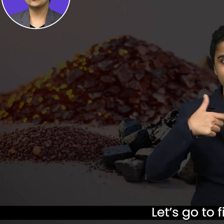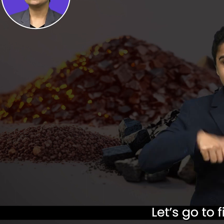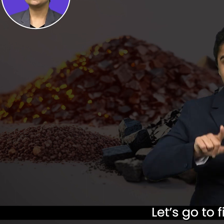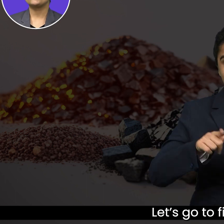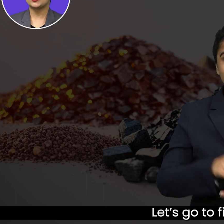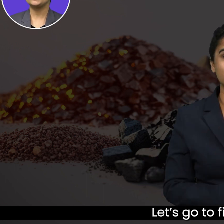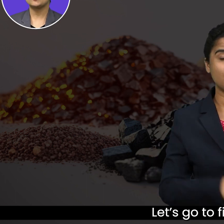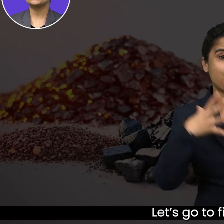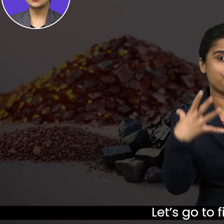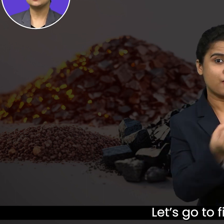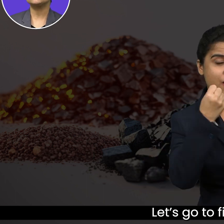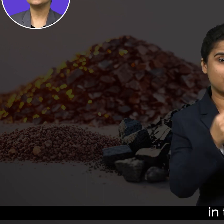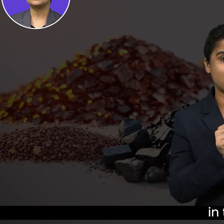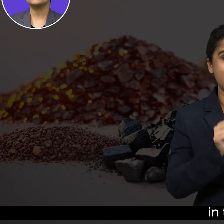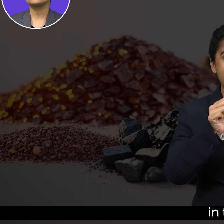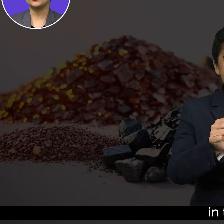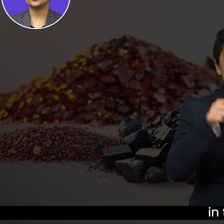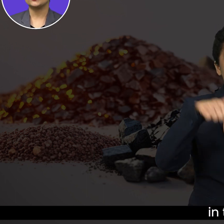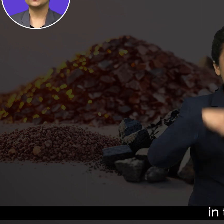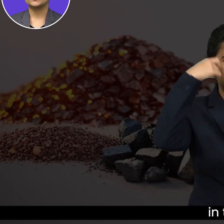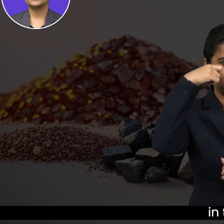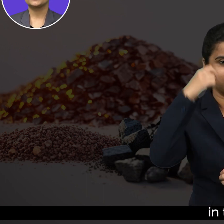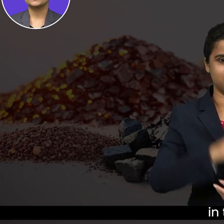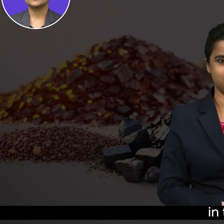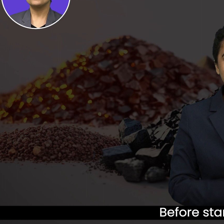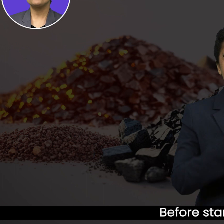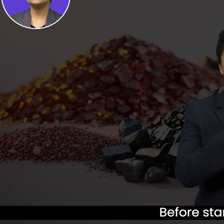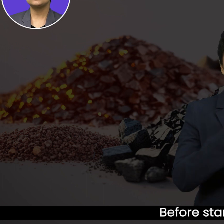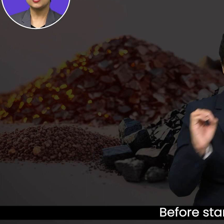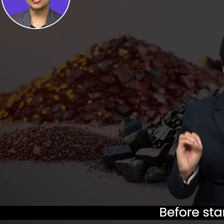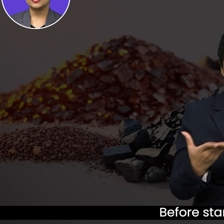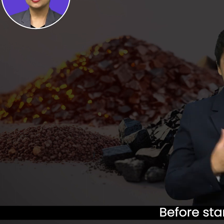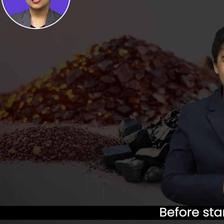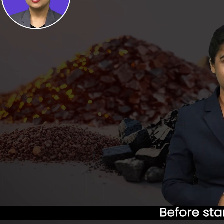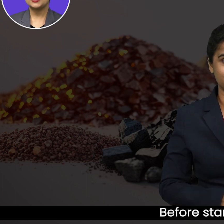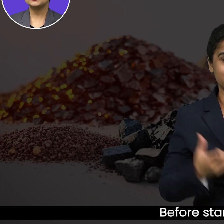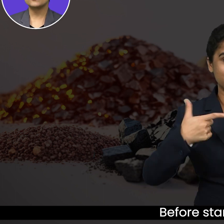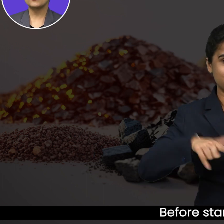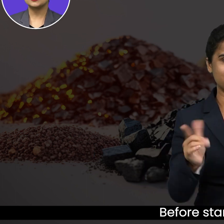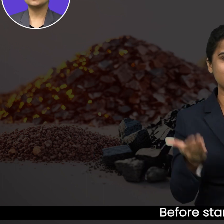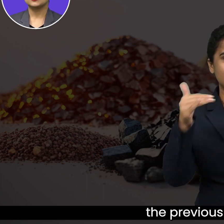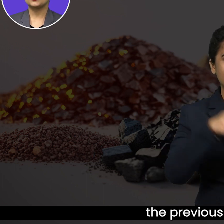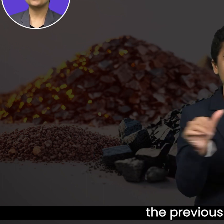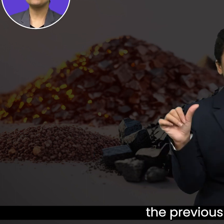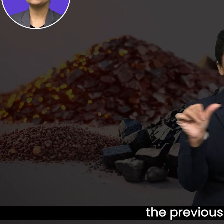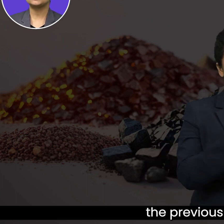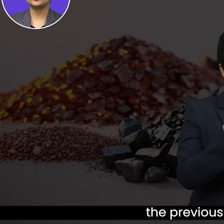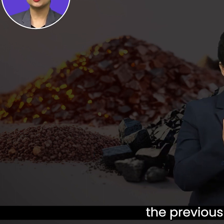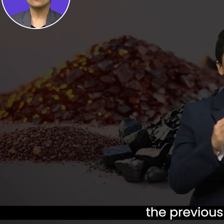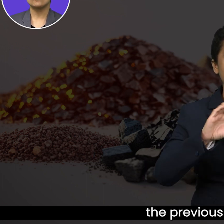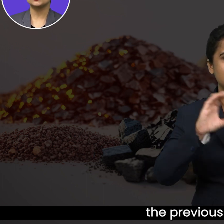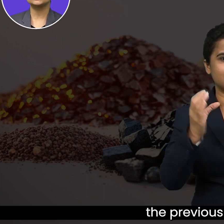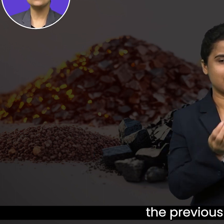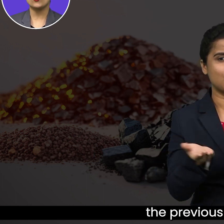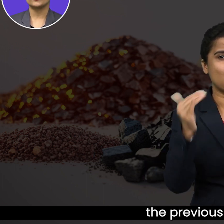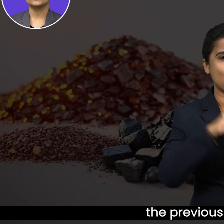Let's go to find out the answer in this video. Before starting, let us revise the previous